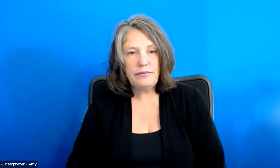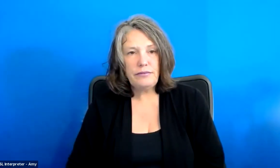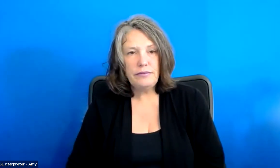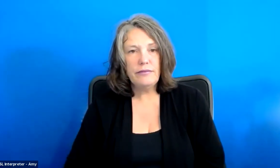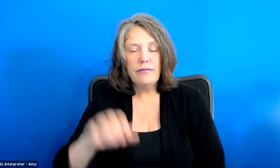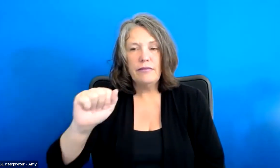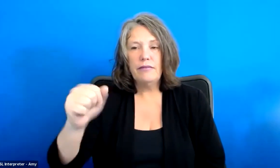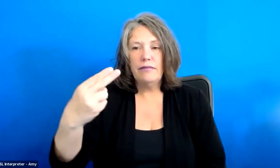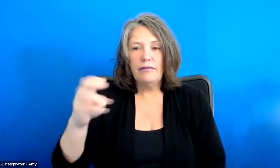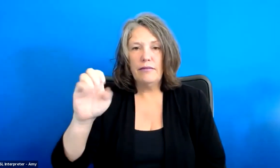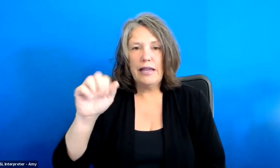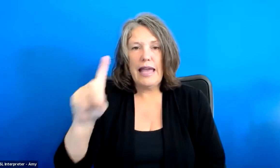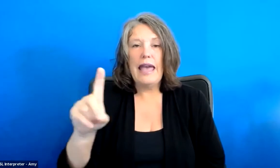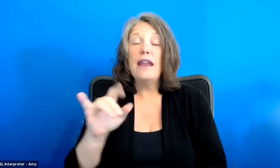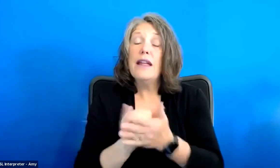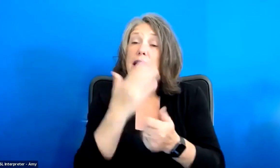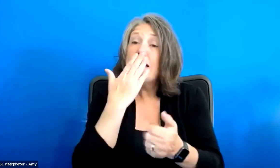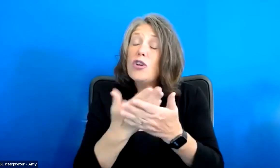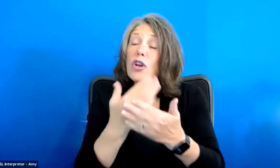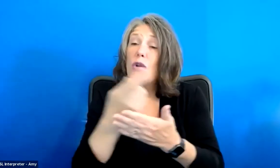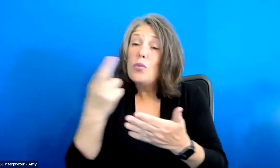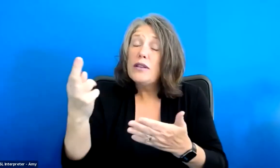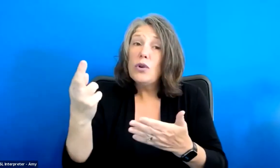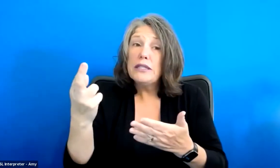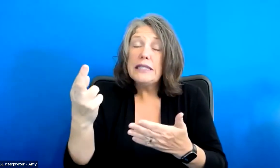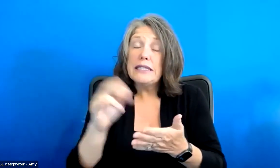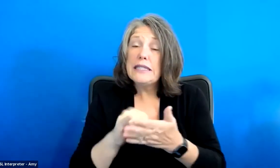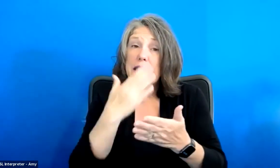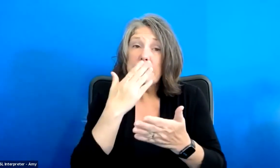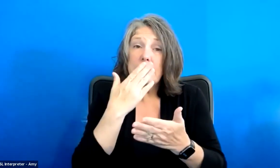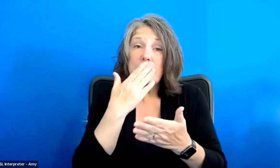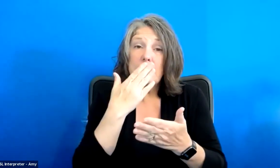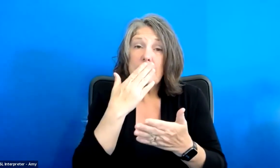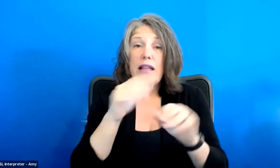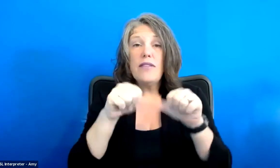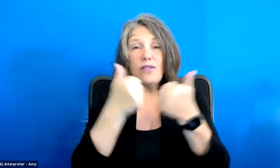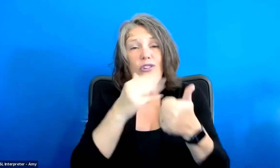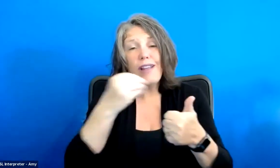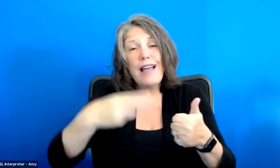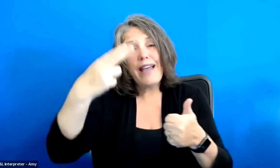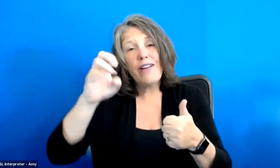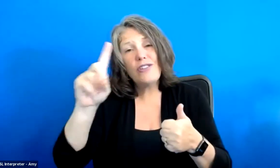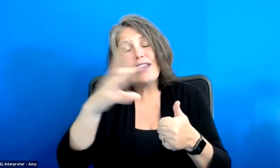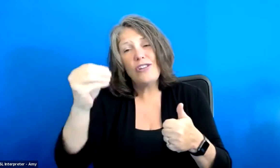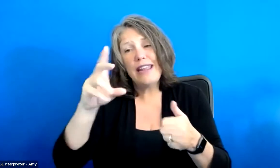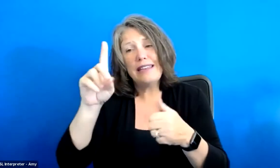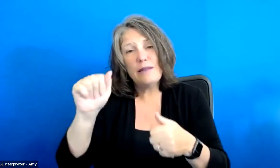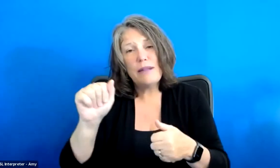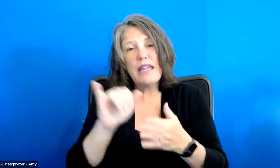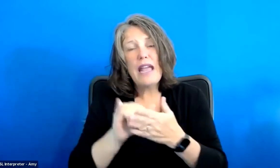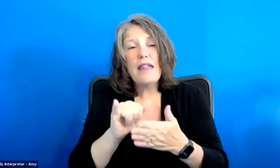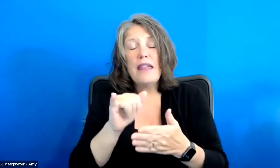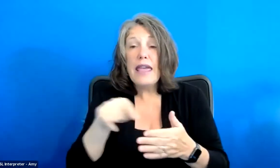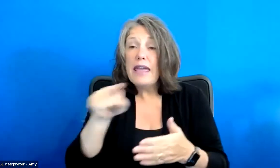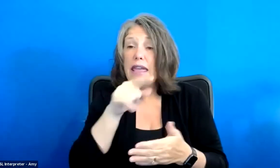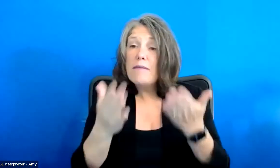AHEAD. AHEAD is a good resource, the Association on Higher Education and Disability. And there may be those of